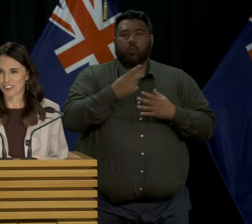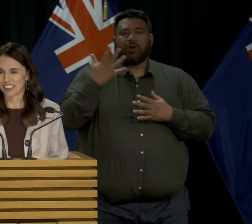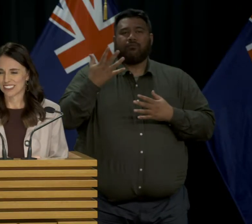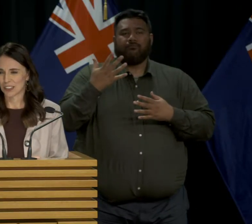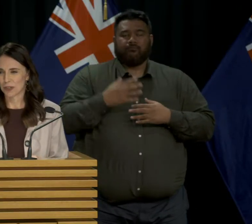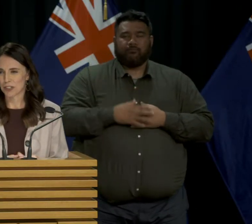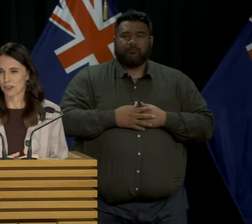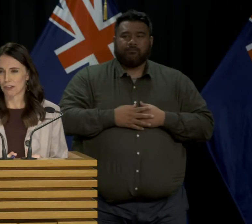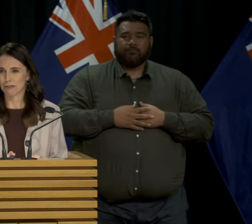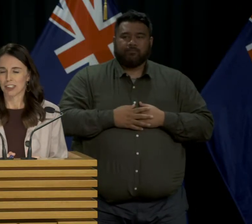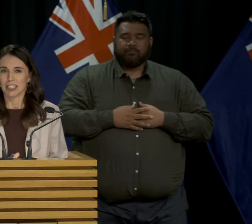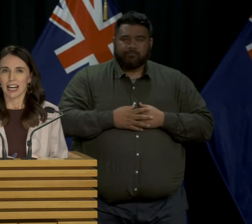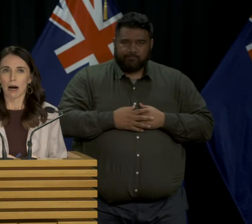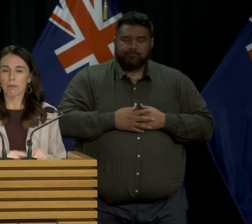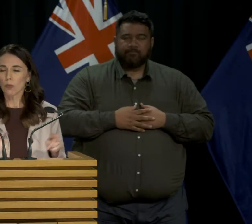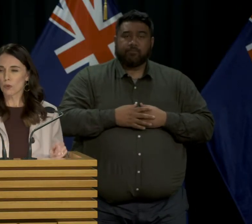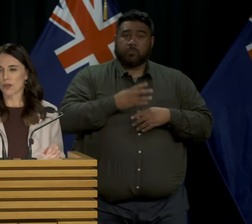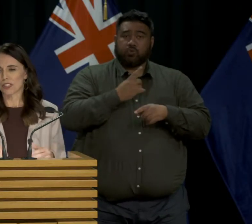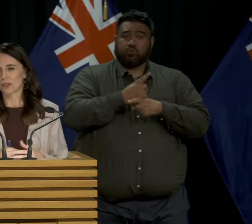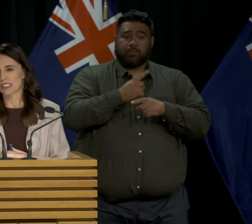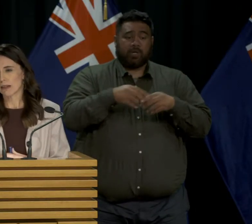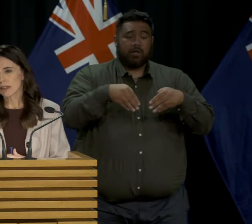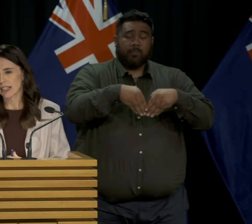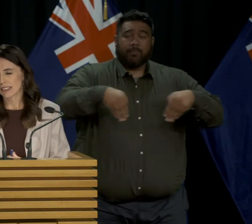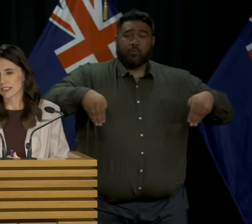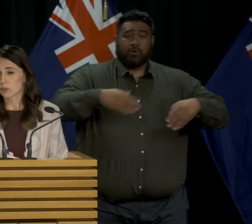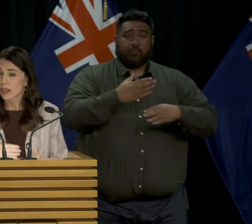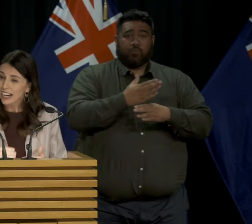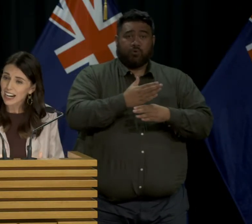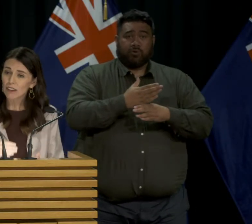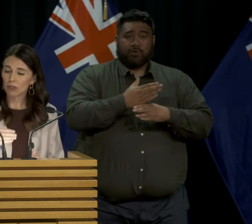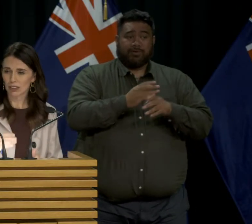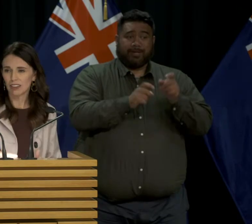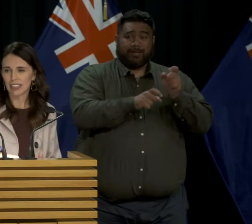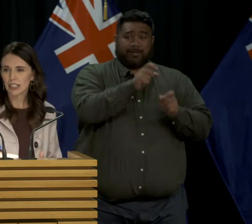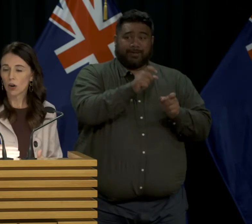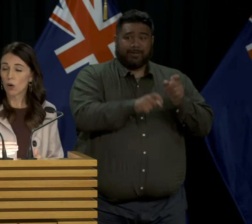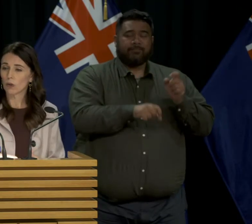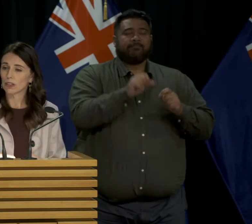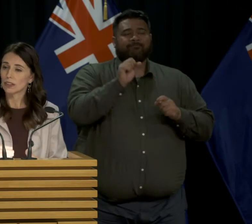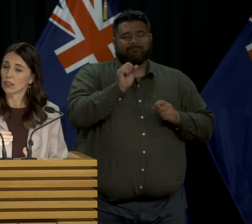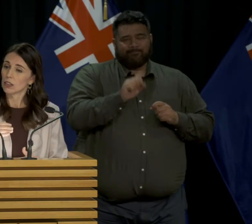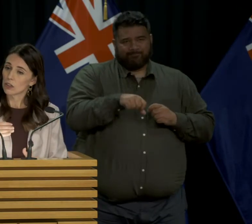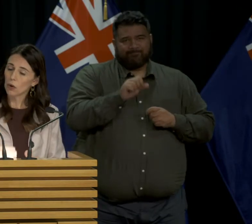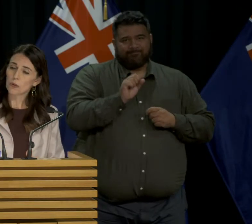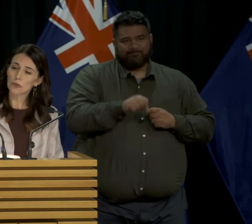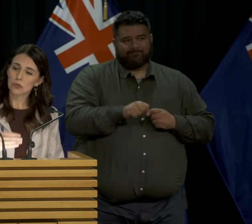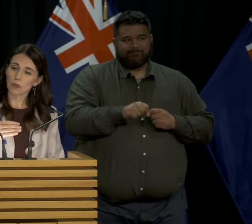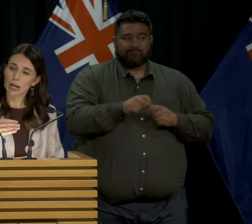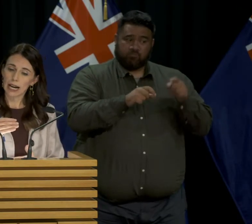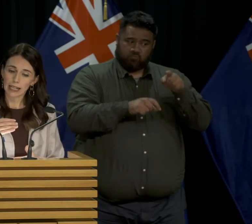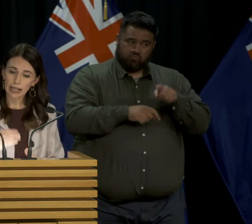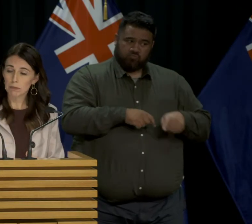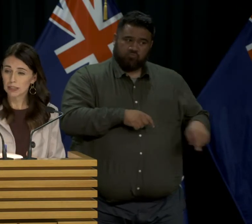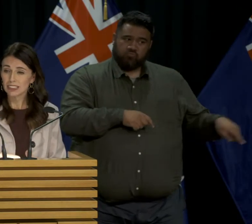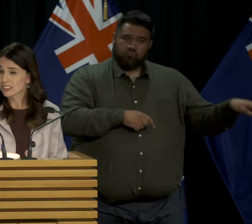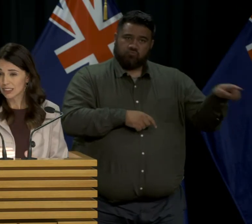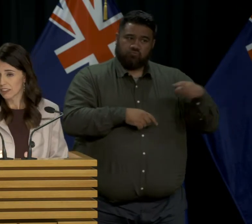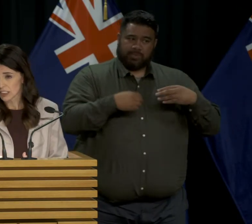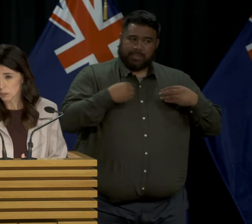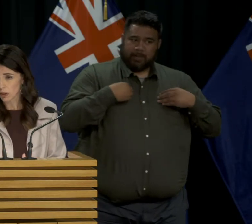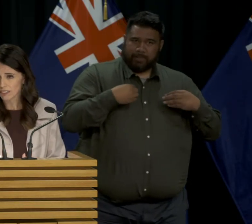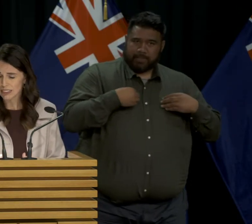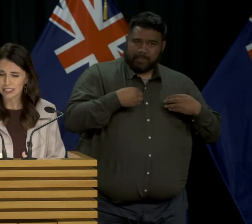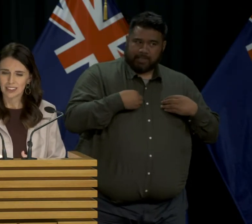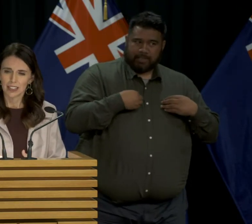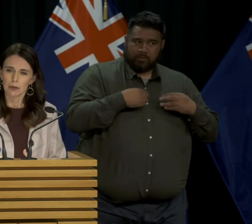us, though, is the question of border workers who in some cases we are relying on those companies,